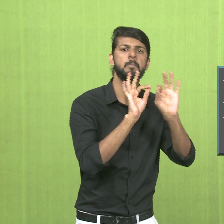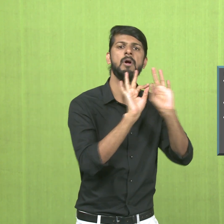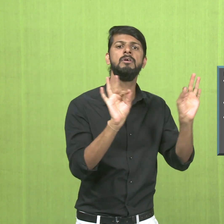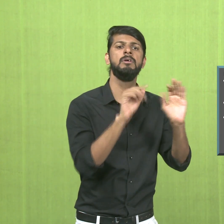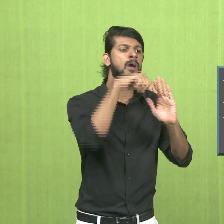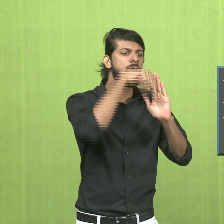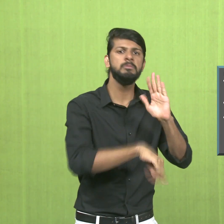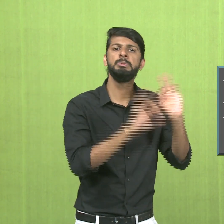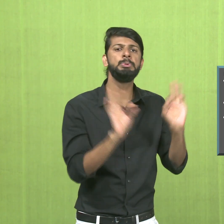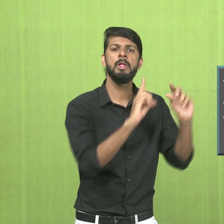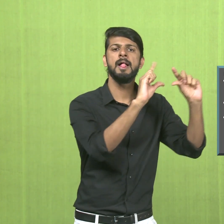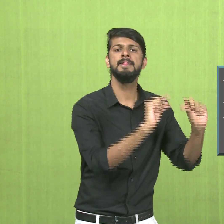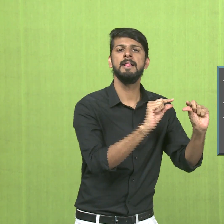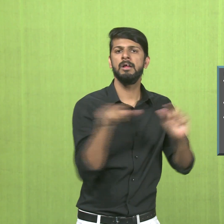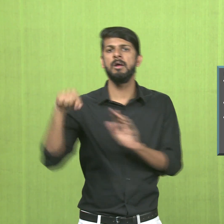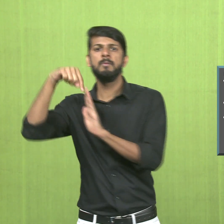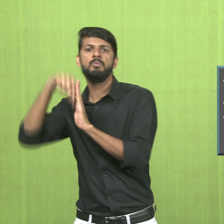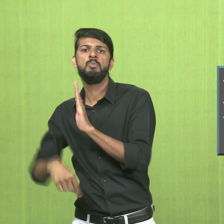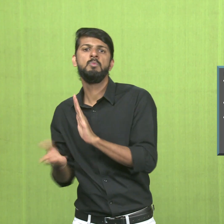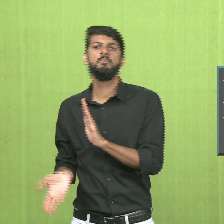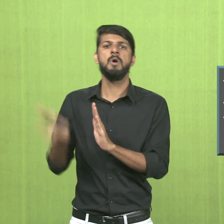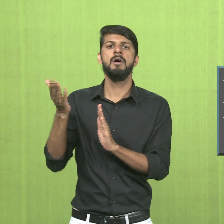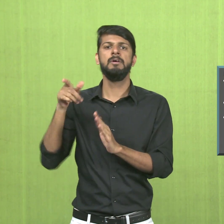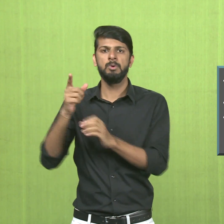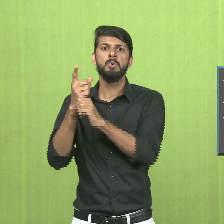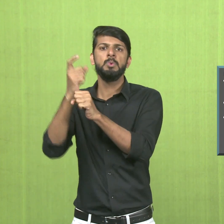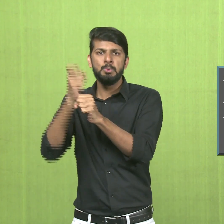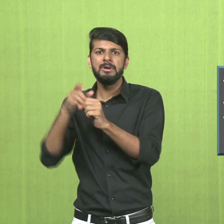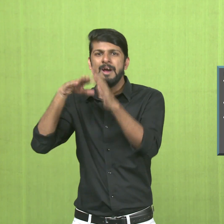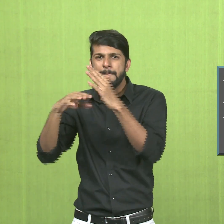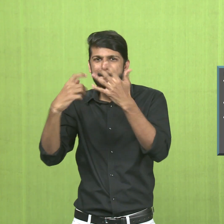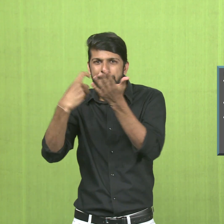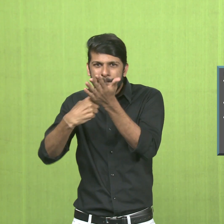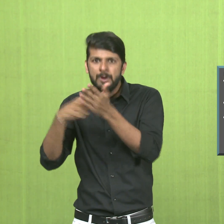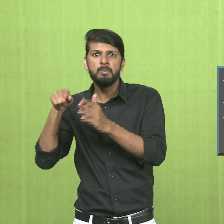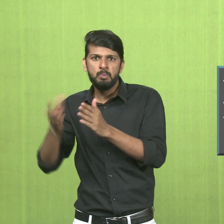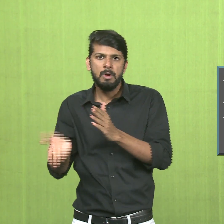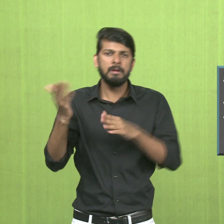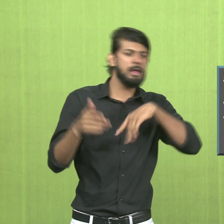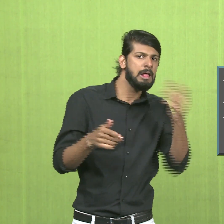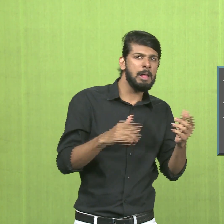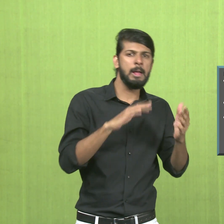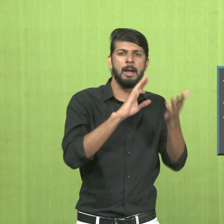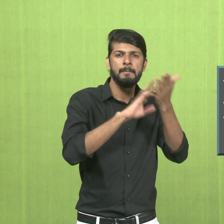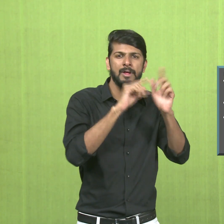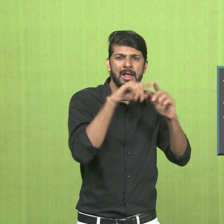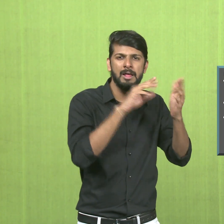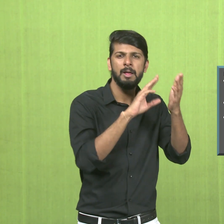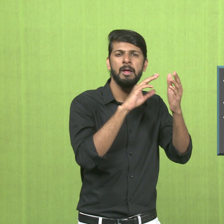Bhil palette and the Bhil paintings are very simplistic, limited, and the colors are very old. The Bhil and the